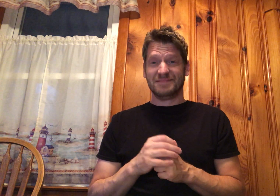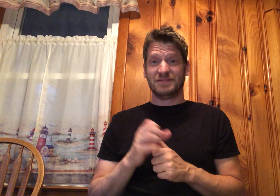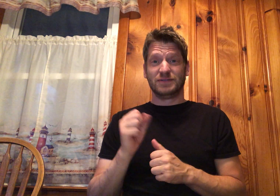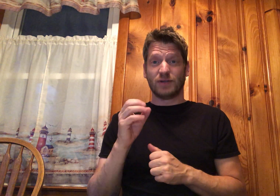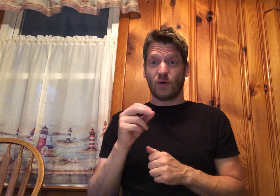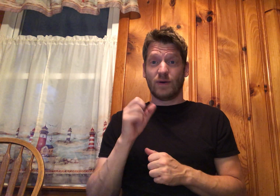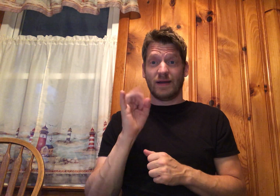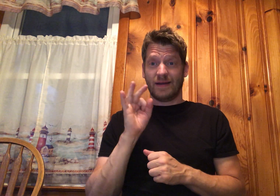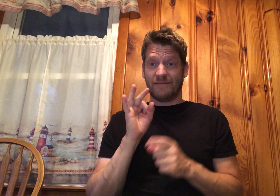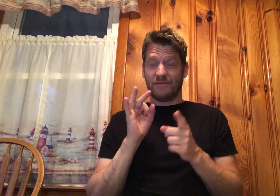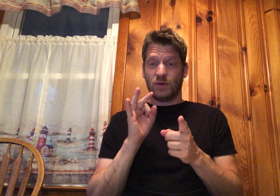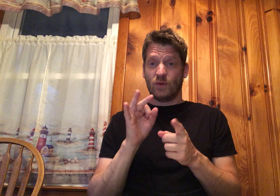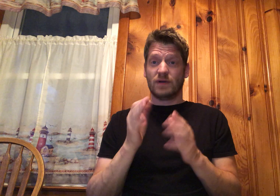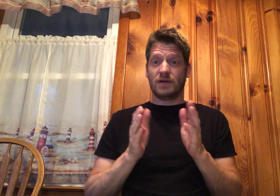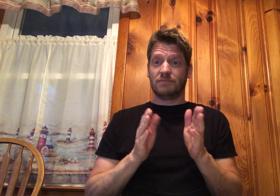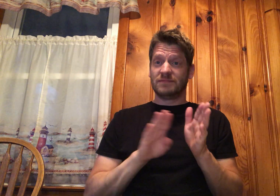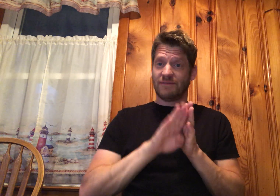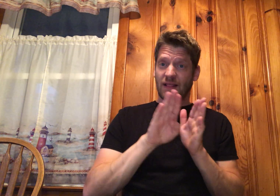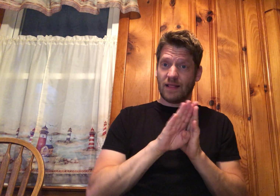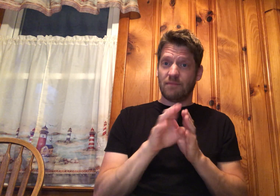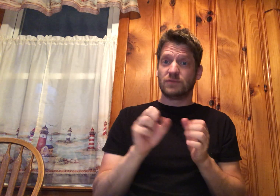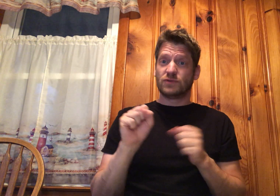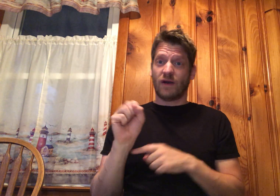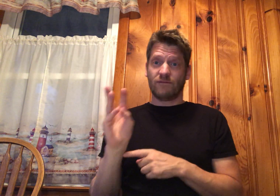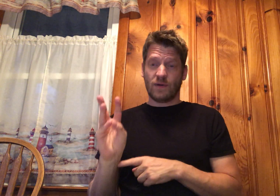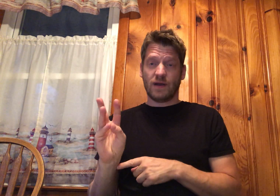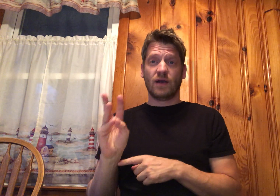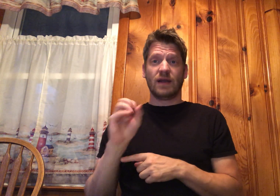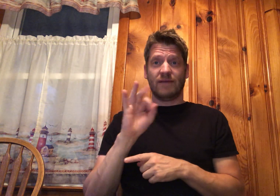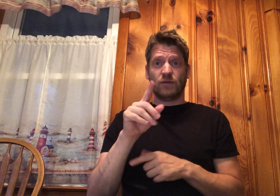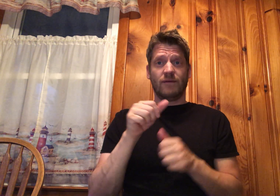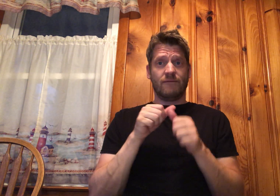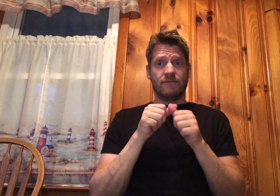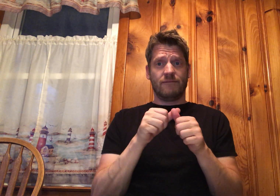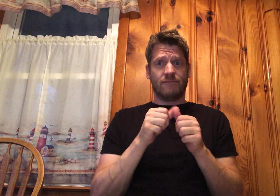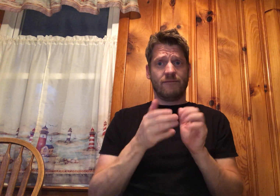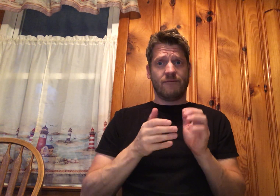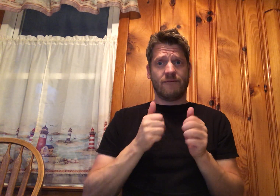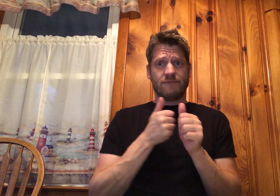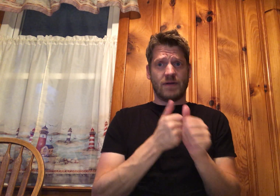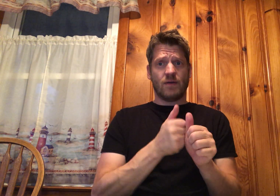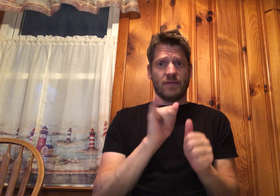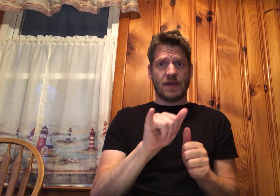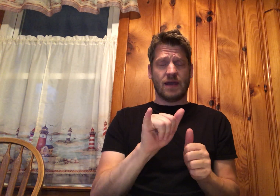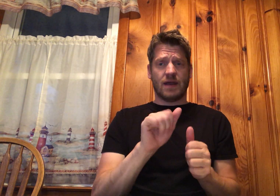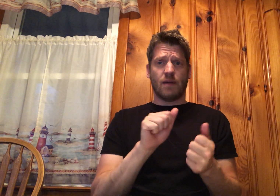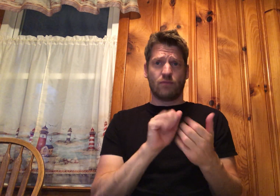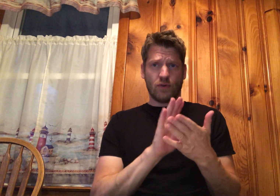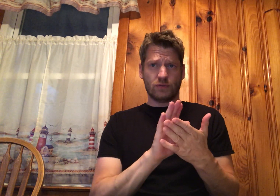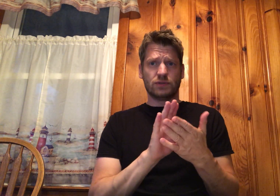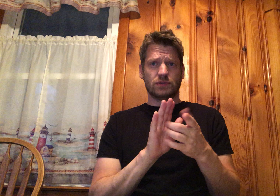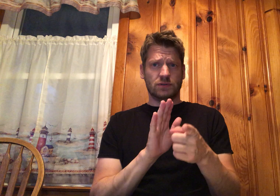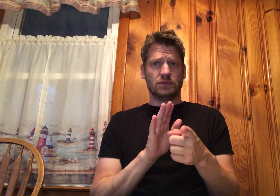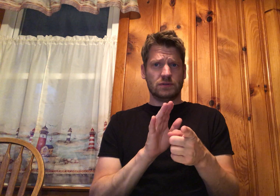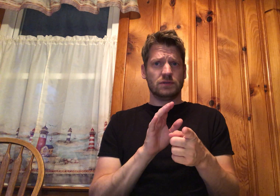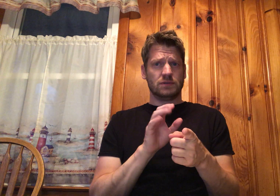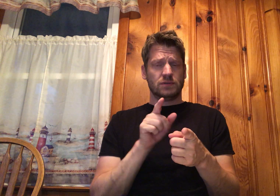follow the systematic approach, that method you call it as a software engineering. So I hope you understand the definition of software